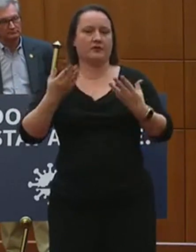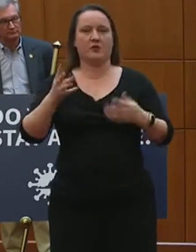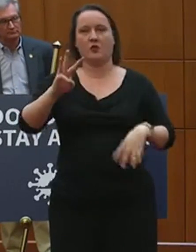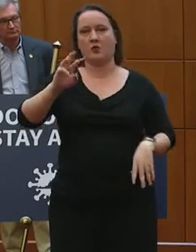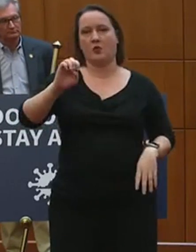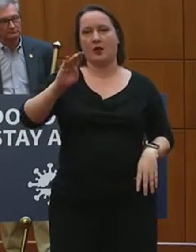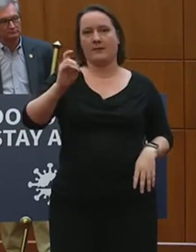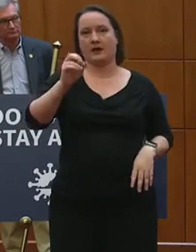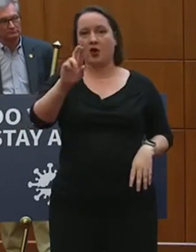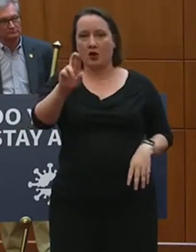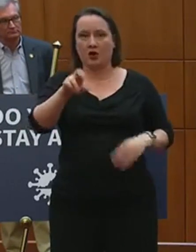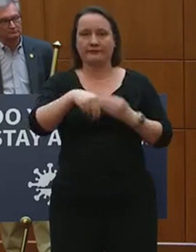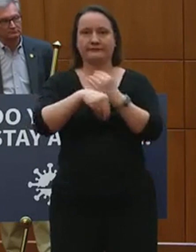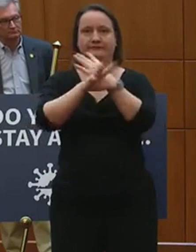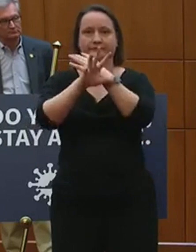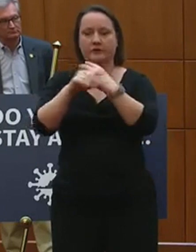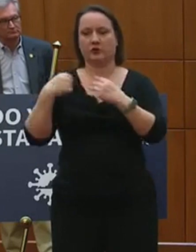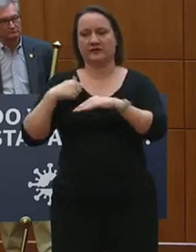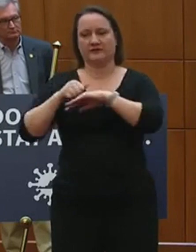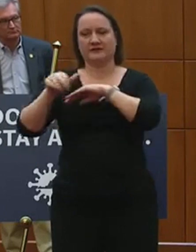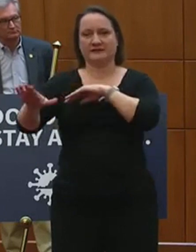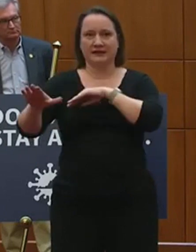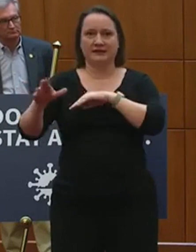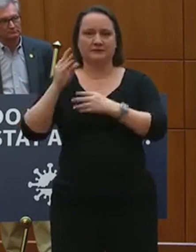and have sent out literature.